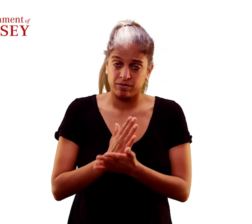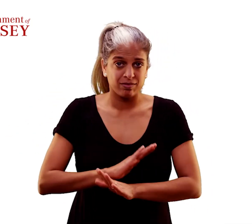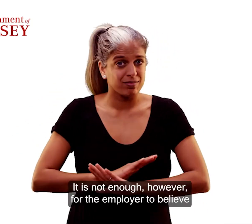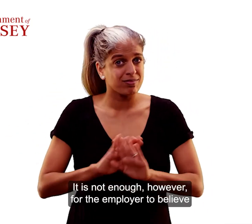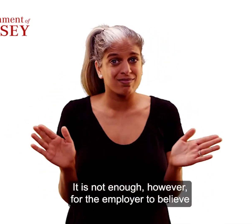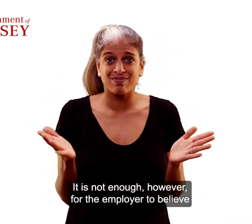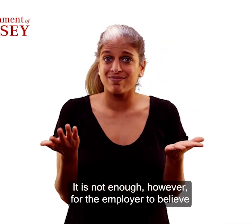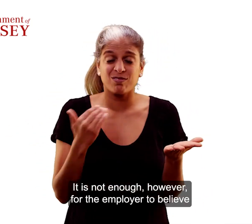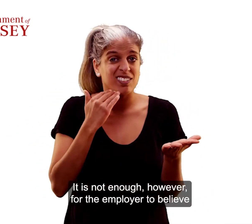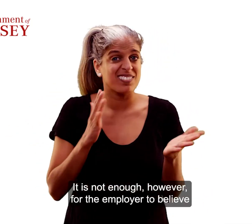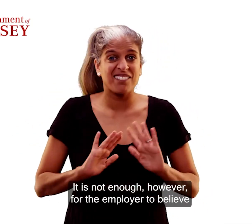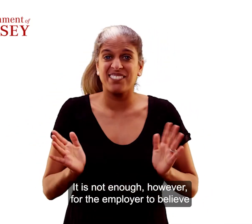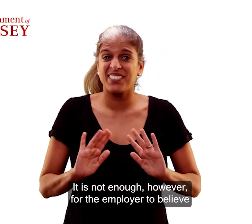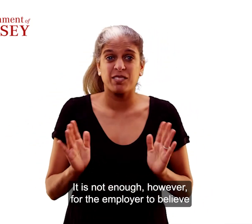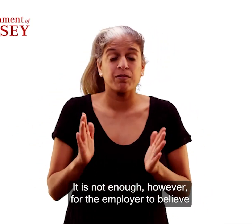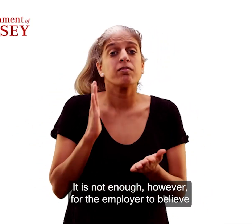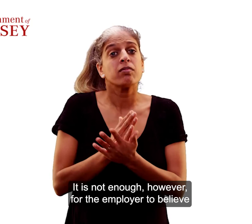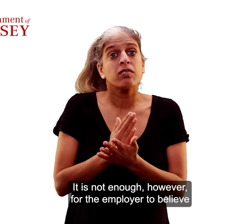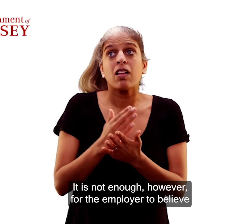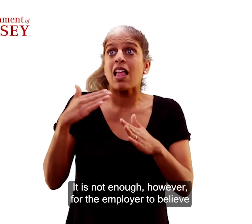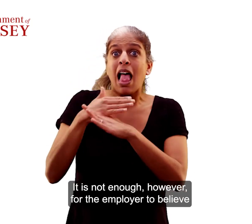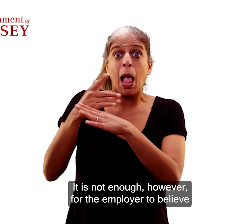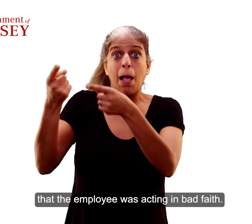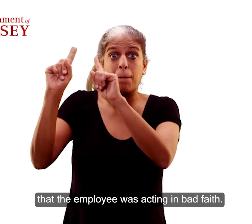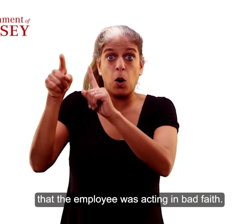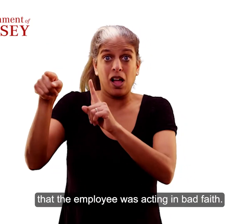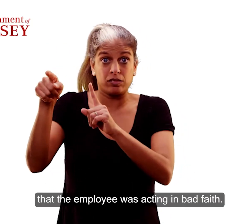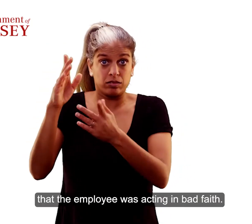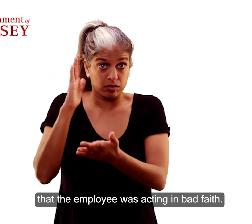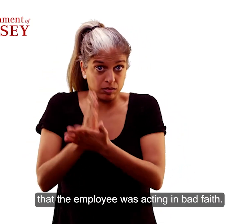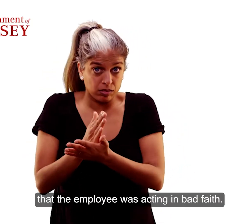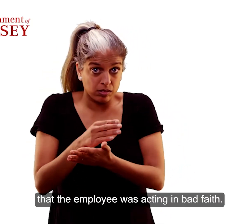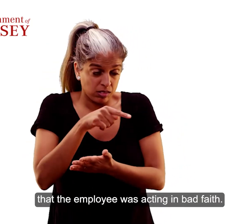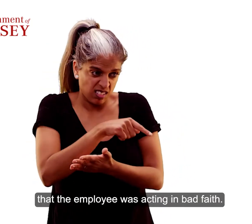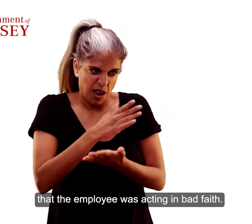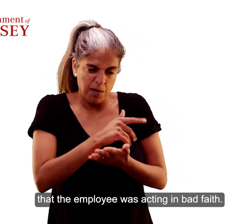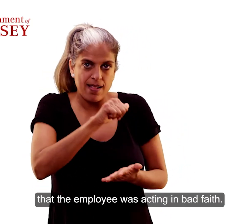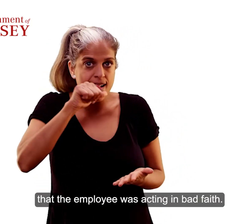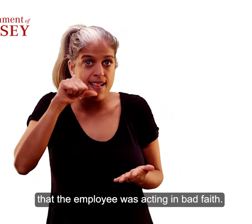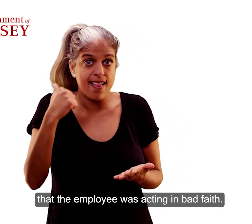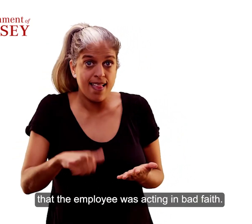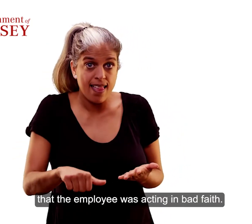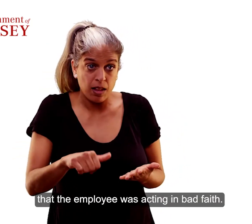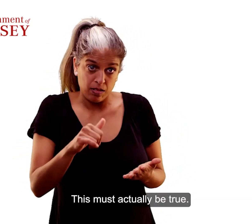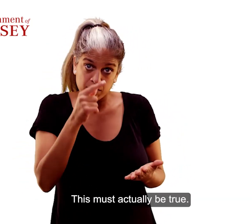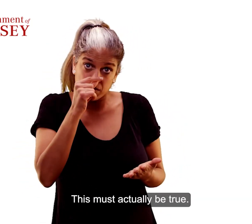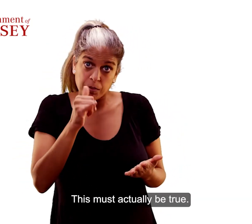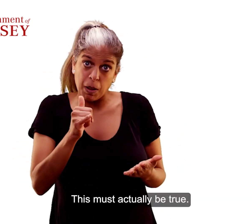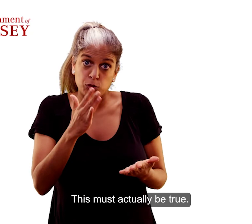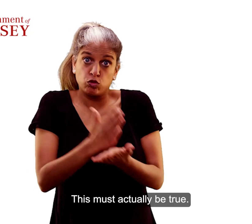It is not enough, however, for the employer to believe that the employee was acting in bad faith. This must actually be